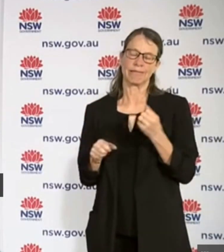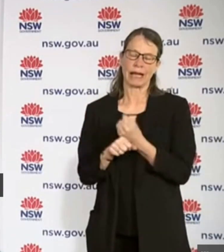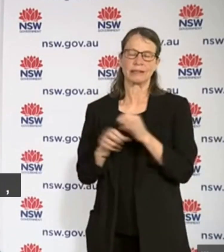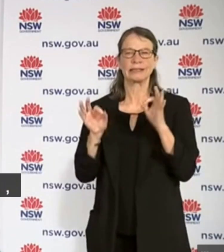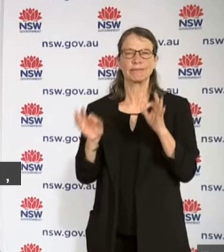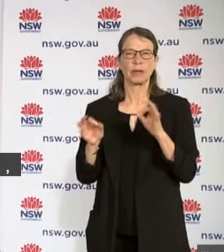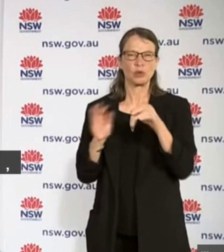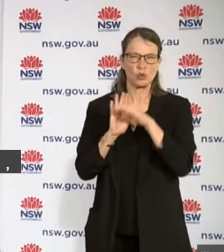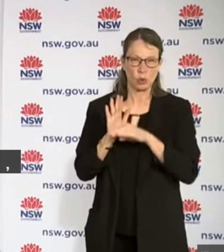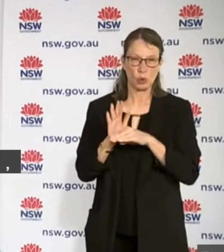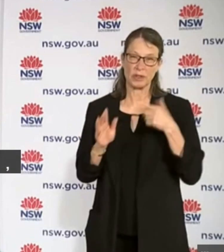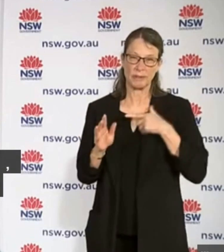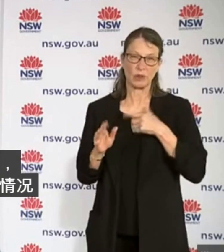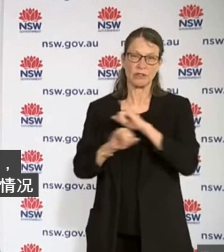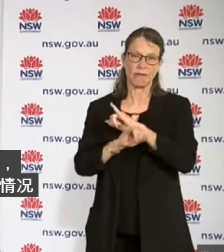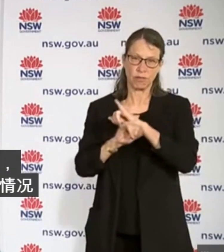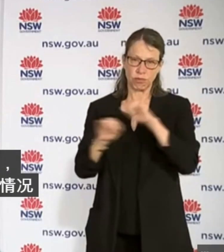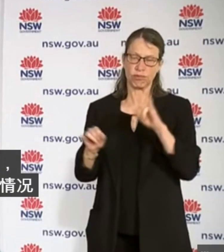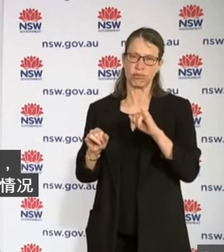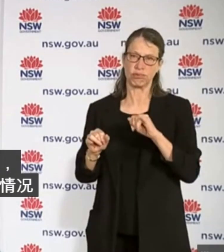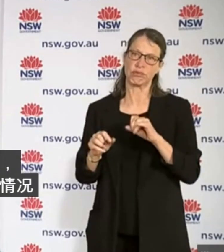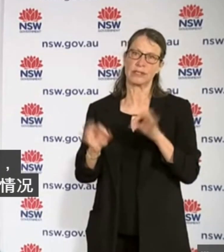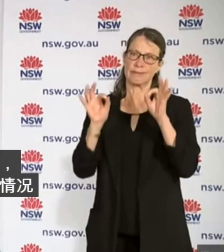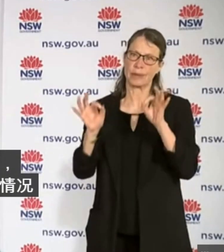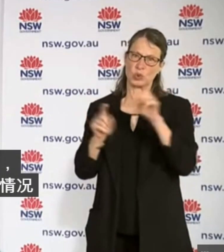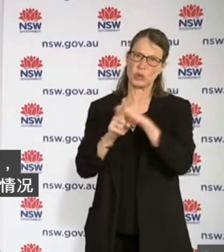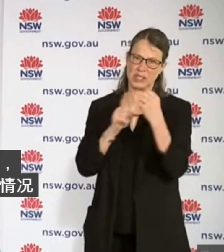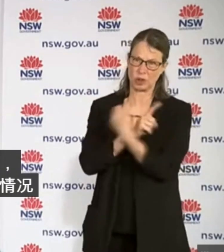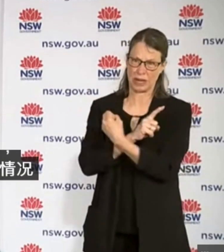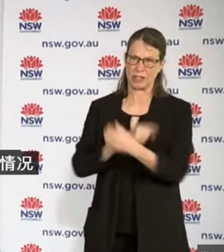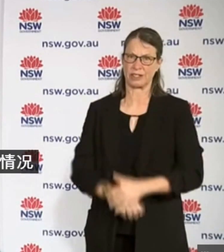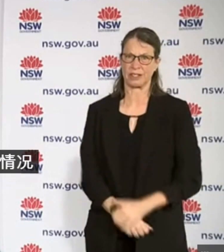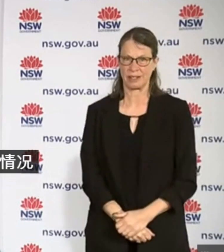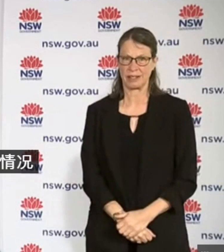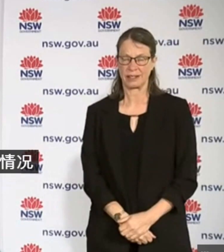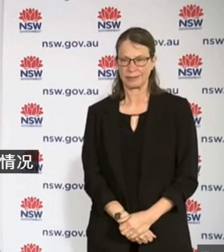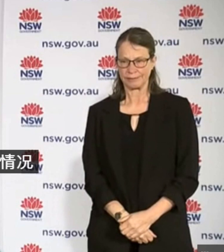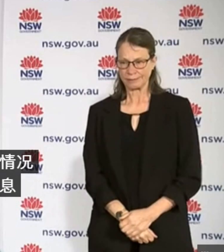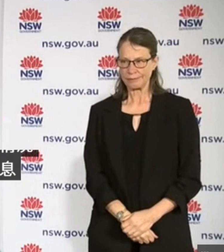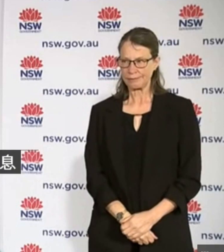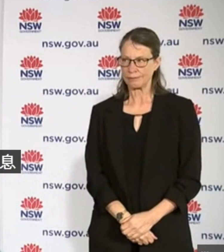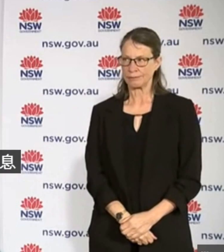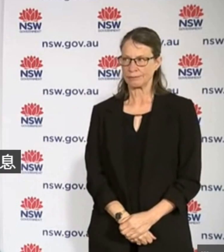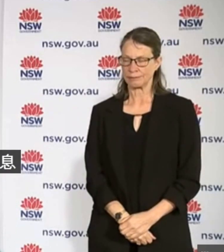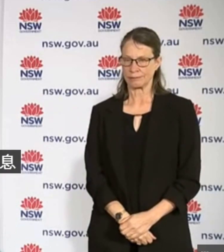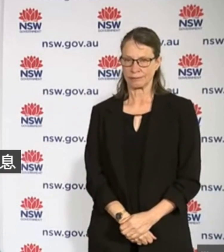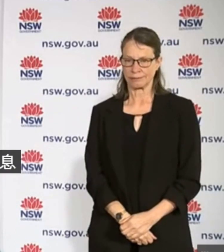agree that a pandemic is an exceptional circumstance. Is that a message to the courts, Premier? Is that a message to the courts to say that the legal system supports the